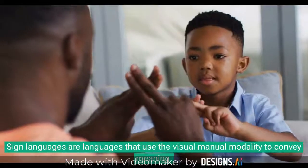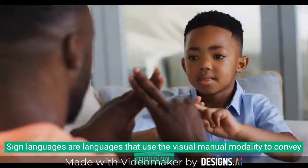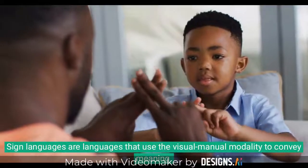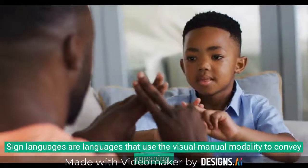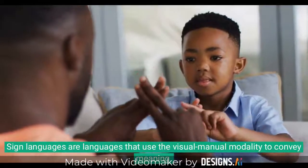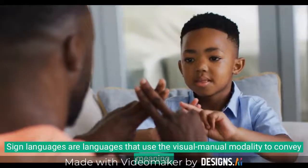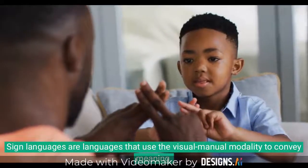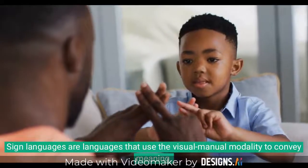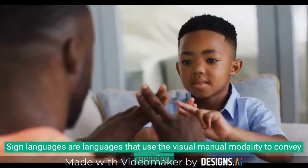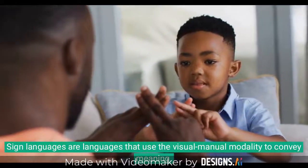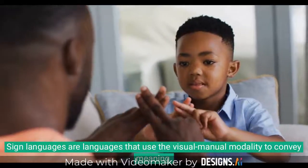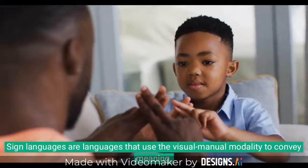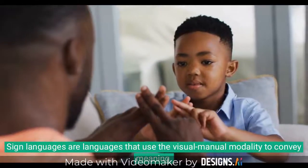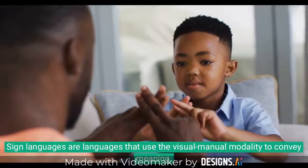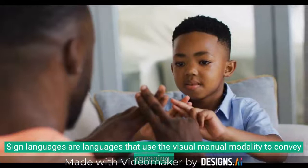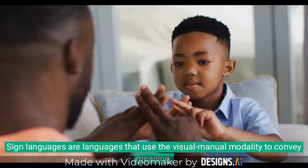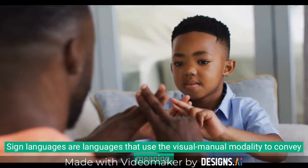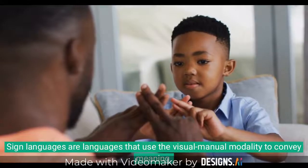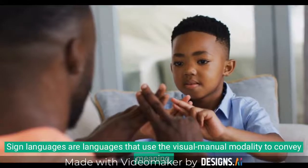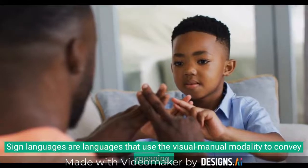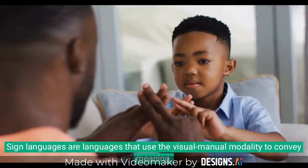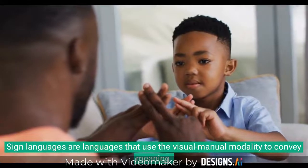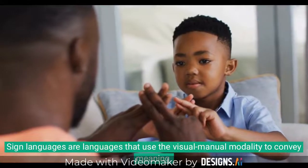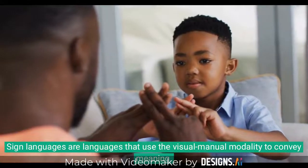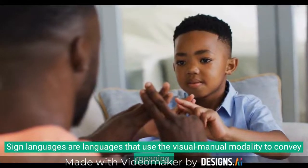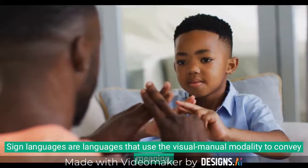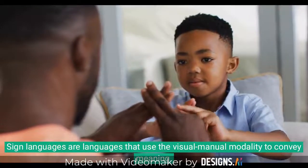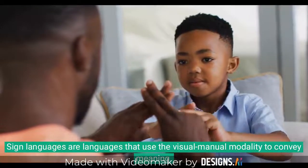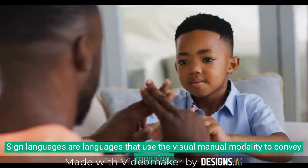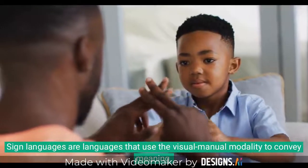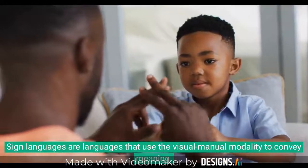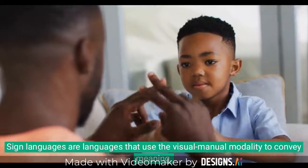Sign languages are languages that use the visual manual modality to convey meaning.